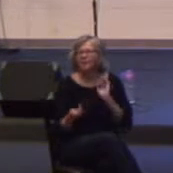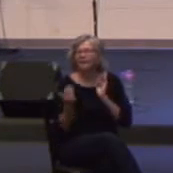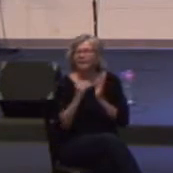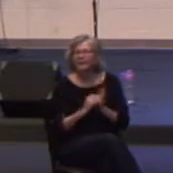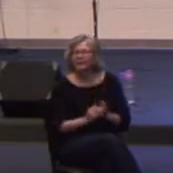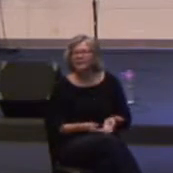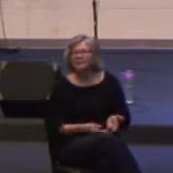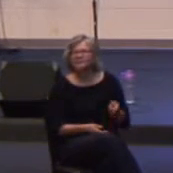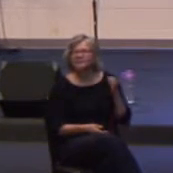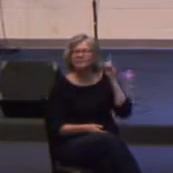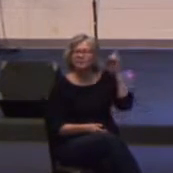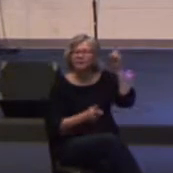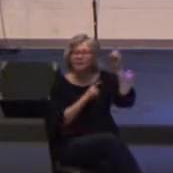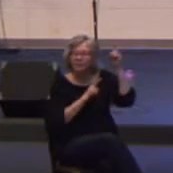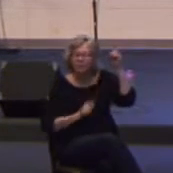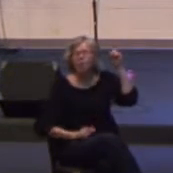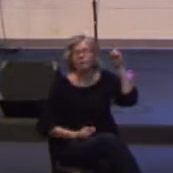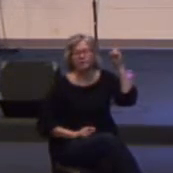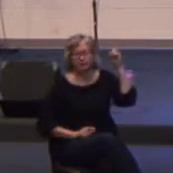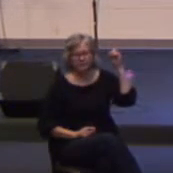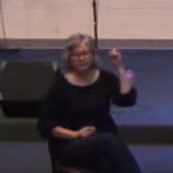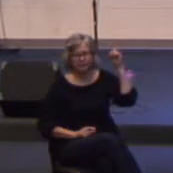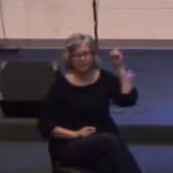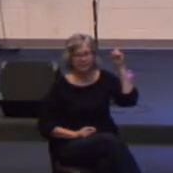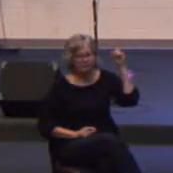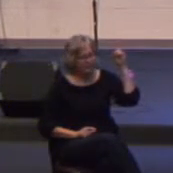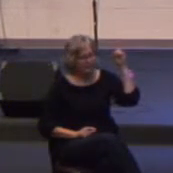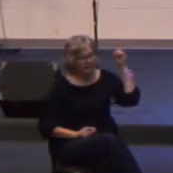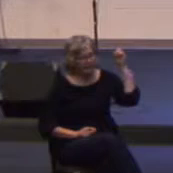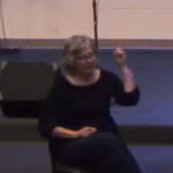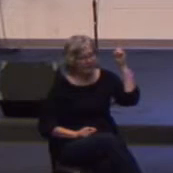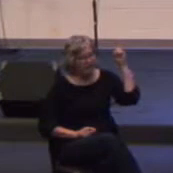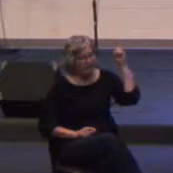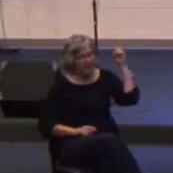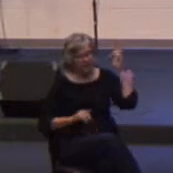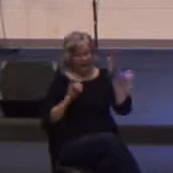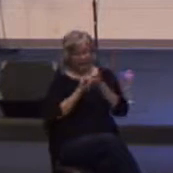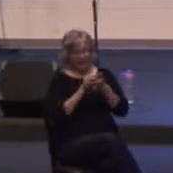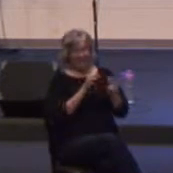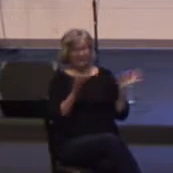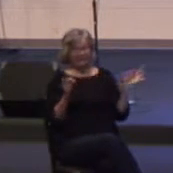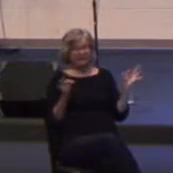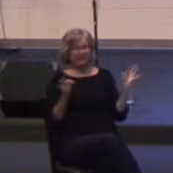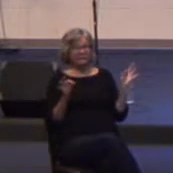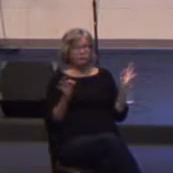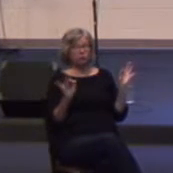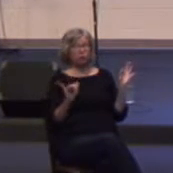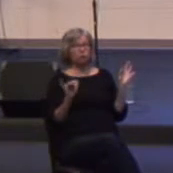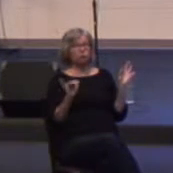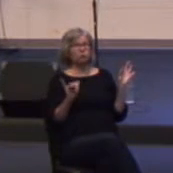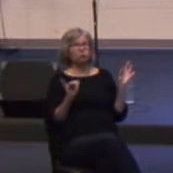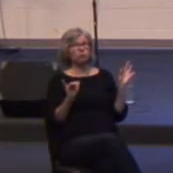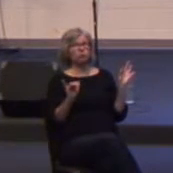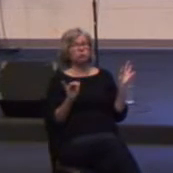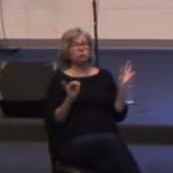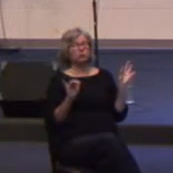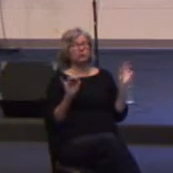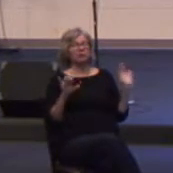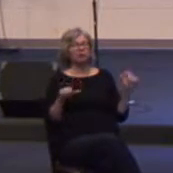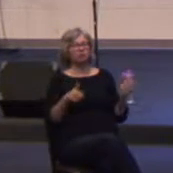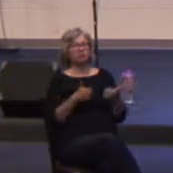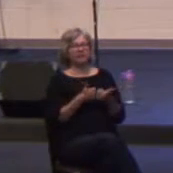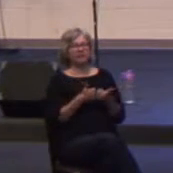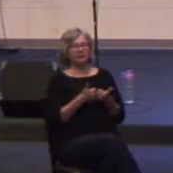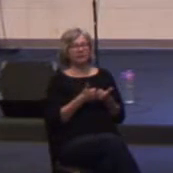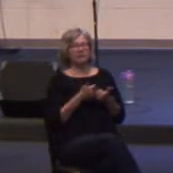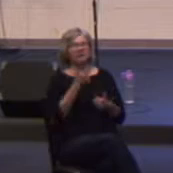against the Lord. And that sentence right there, that sentence is challenging, because what it